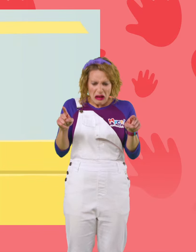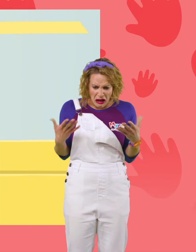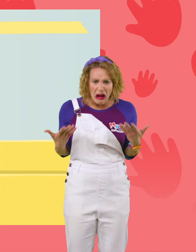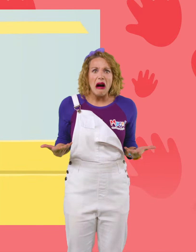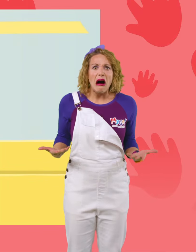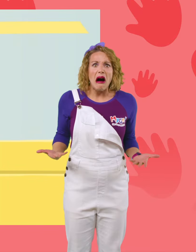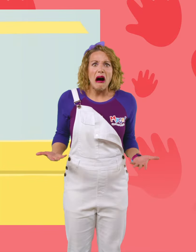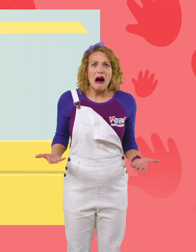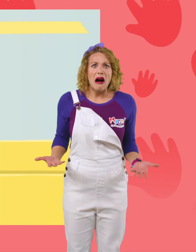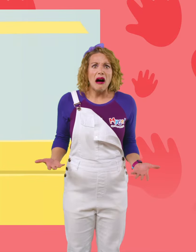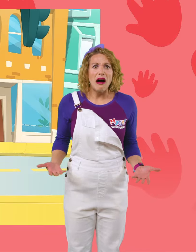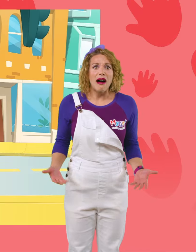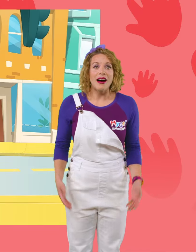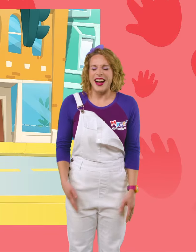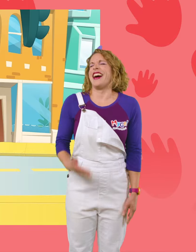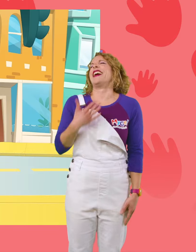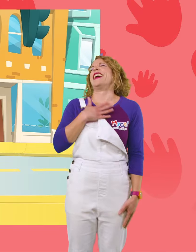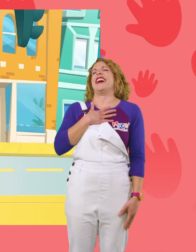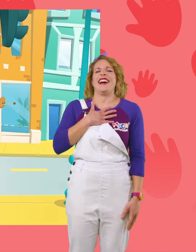What is happening?